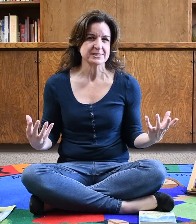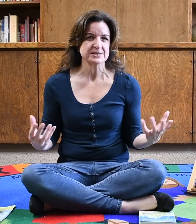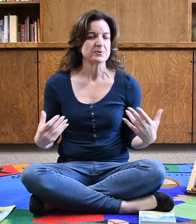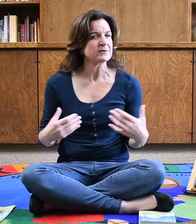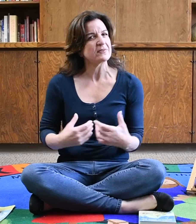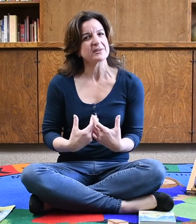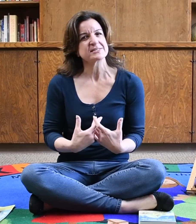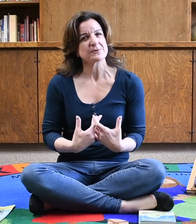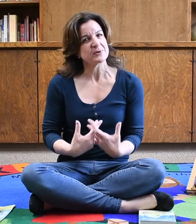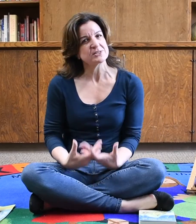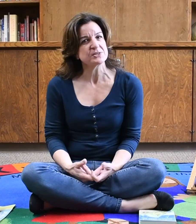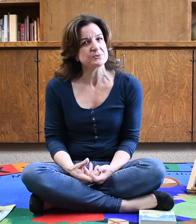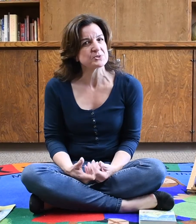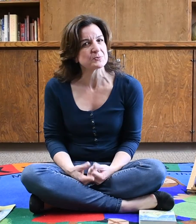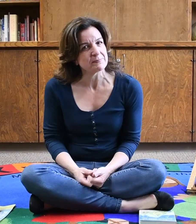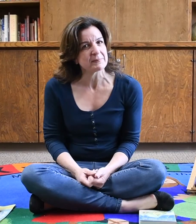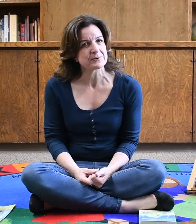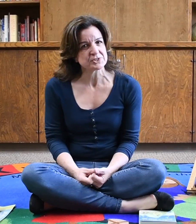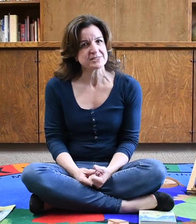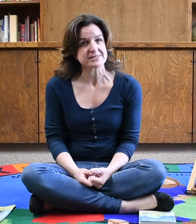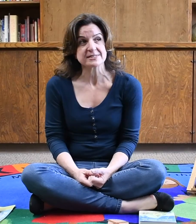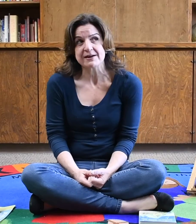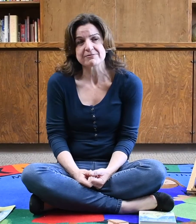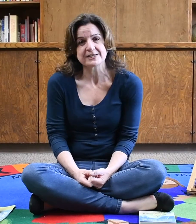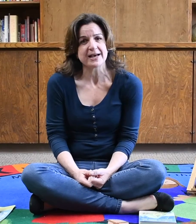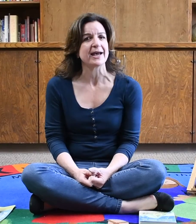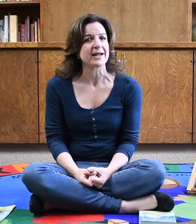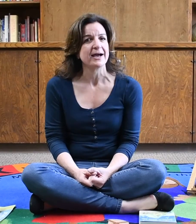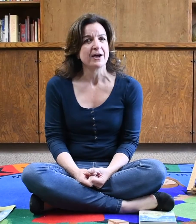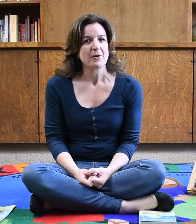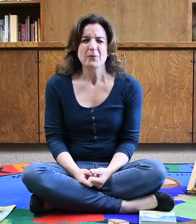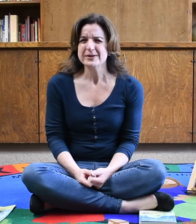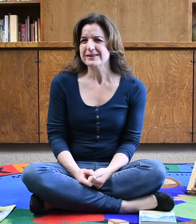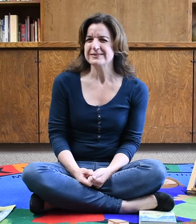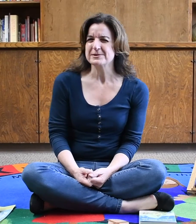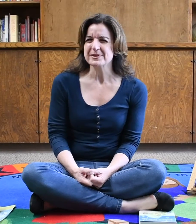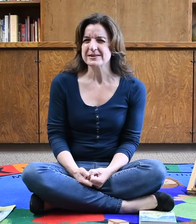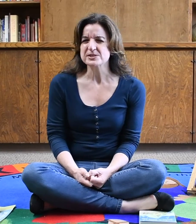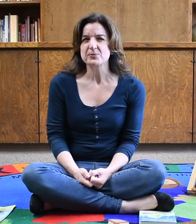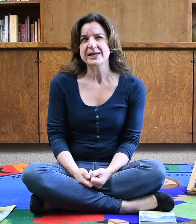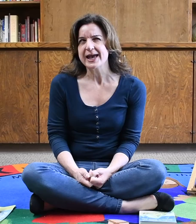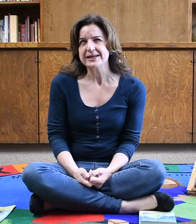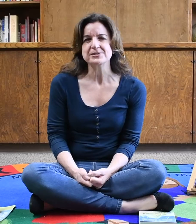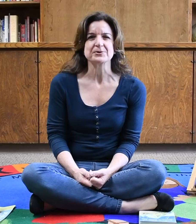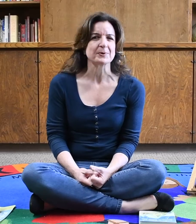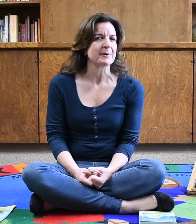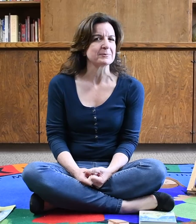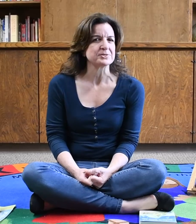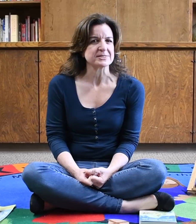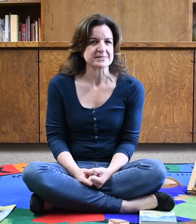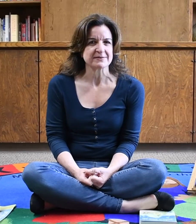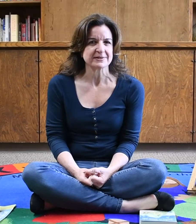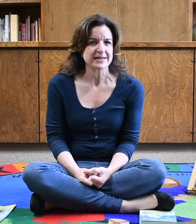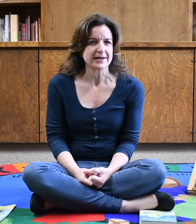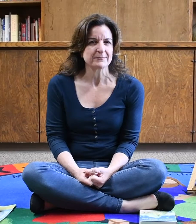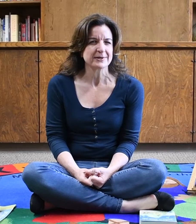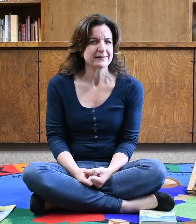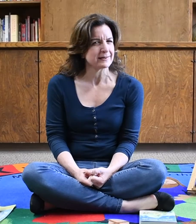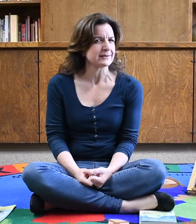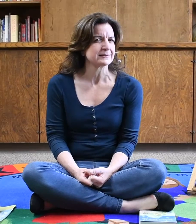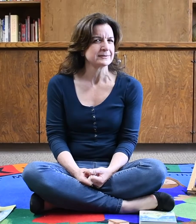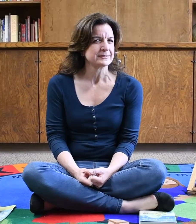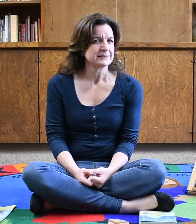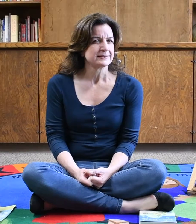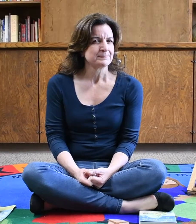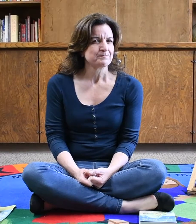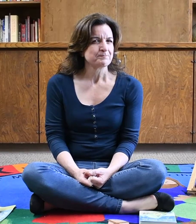remember Jesus? What are the things that we do to remember Jesus every day? What are some of the things we can do to remember Jesus every day? What do you